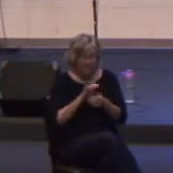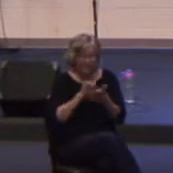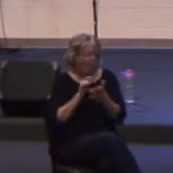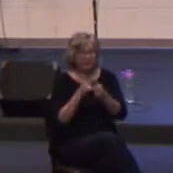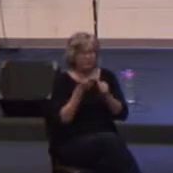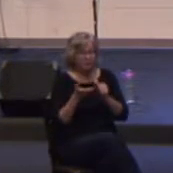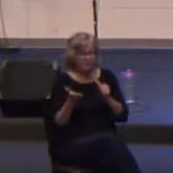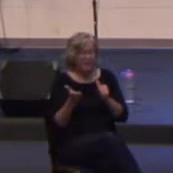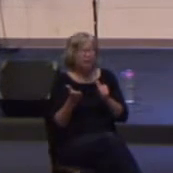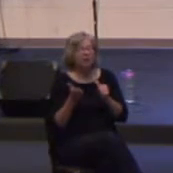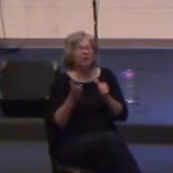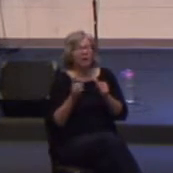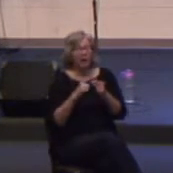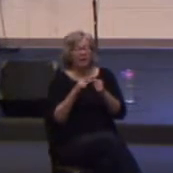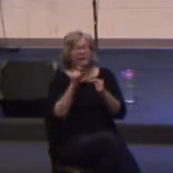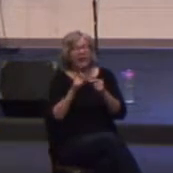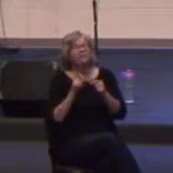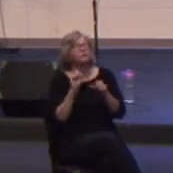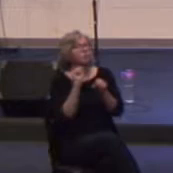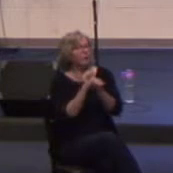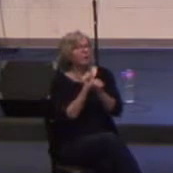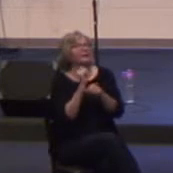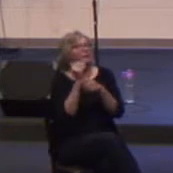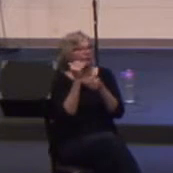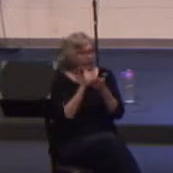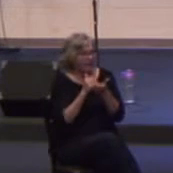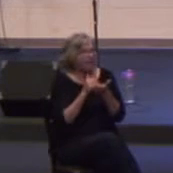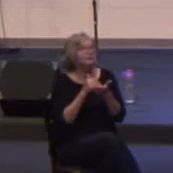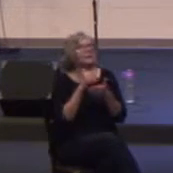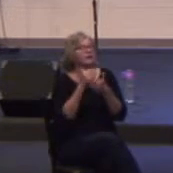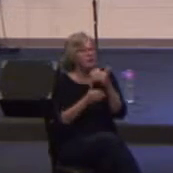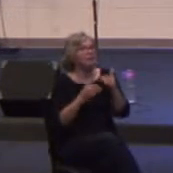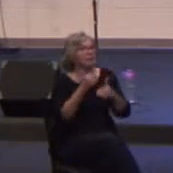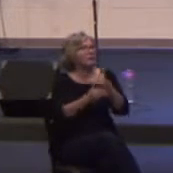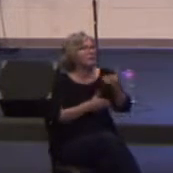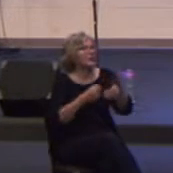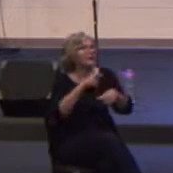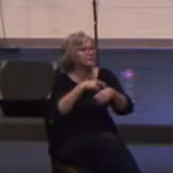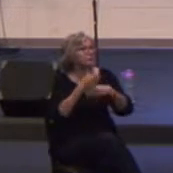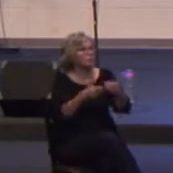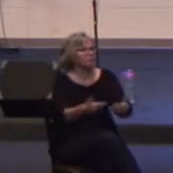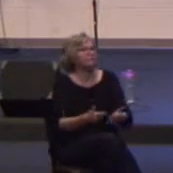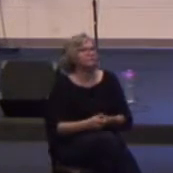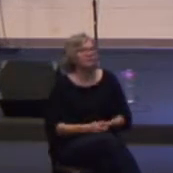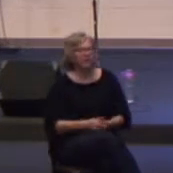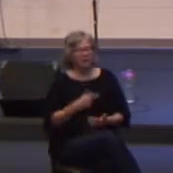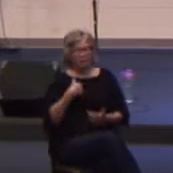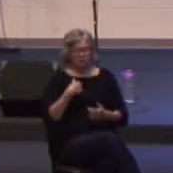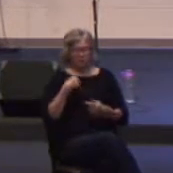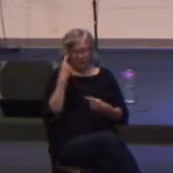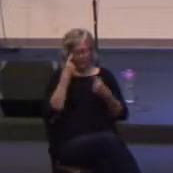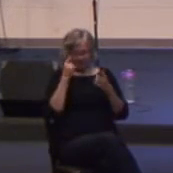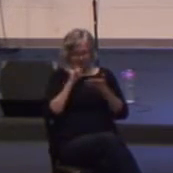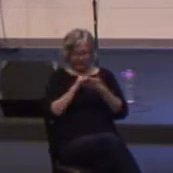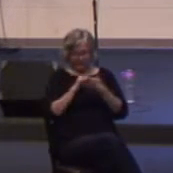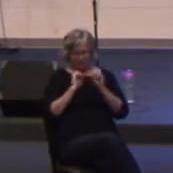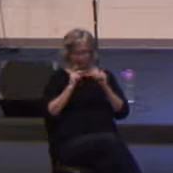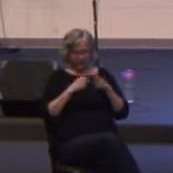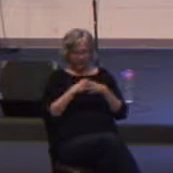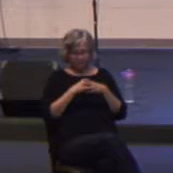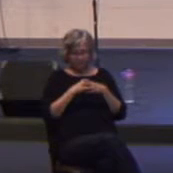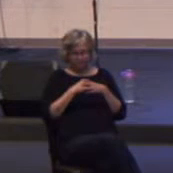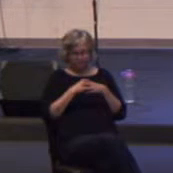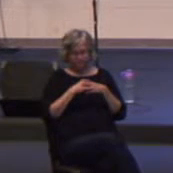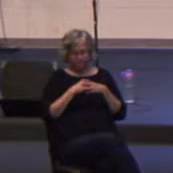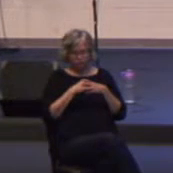need to work it out over and over again over time. And the way that I sort of think about that is that's because trust in